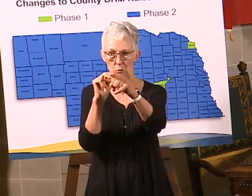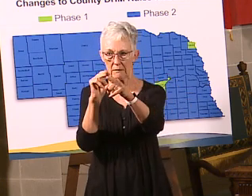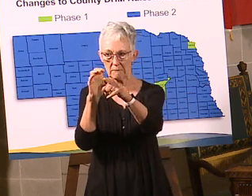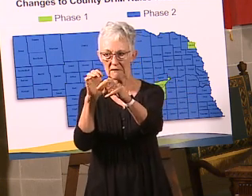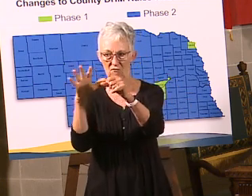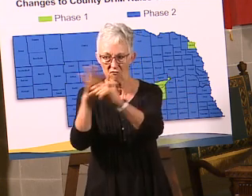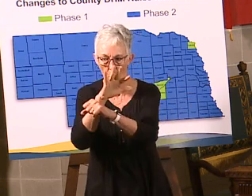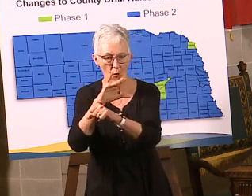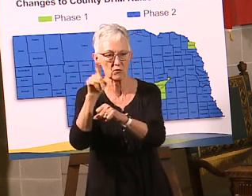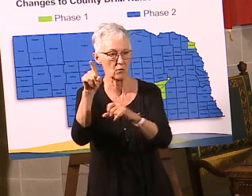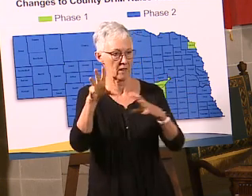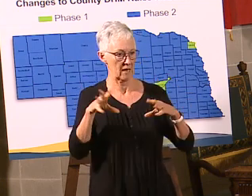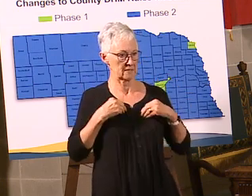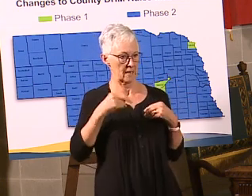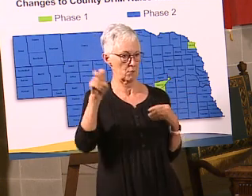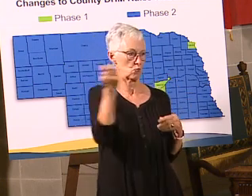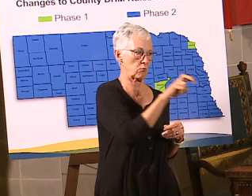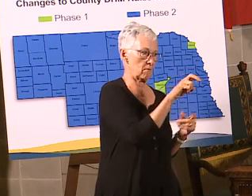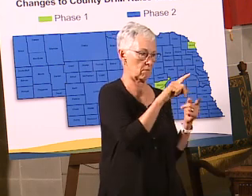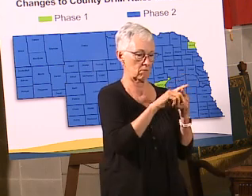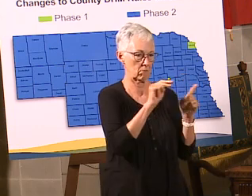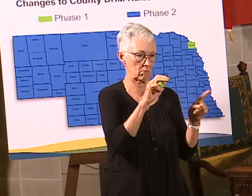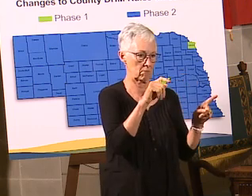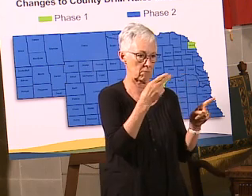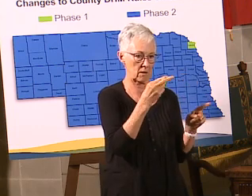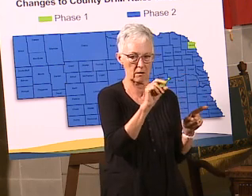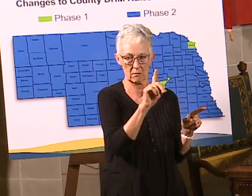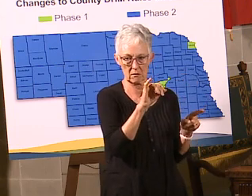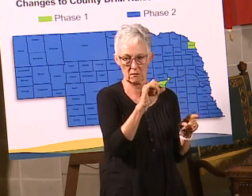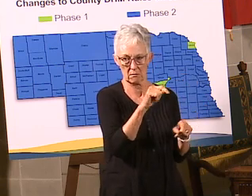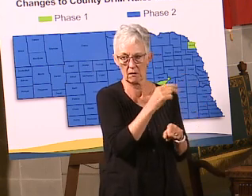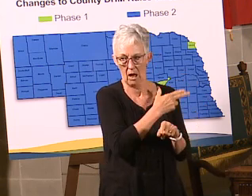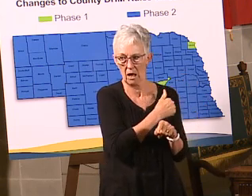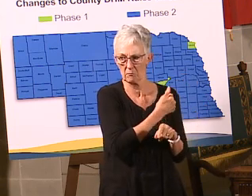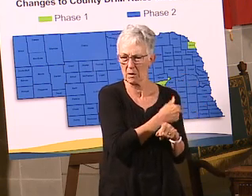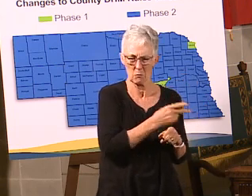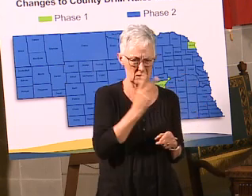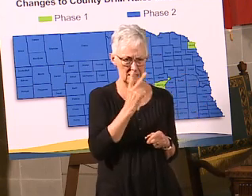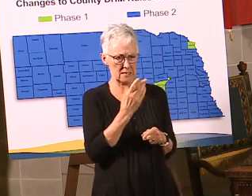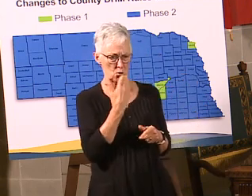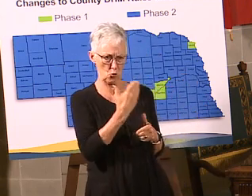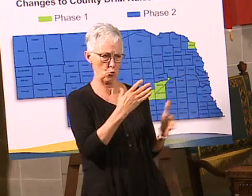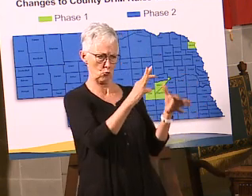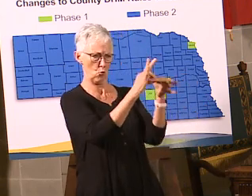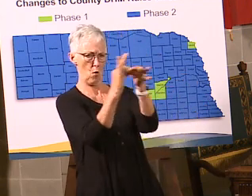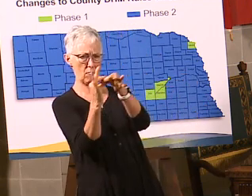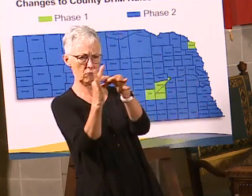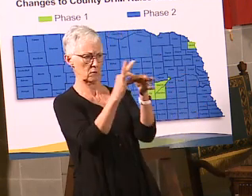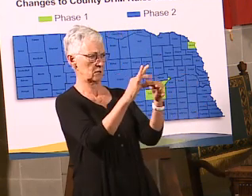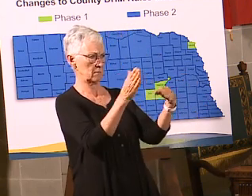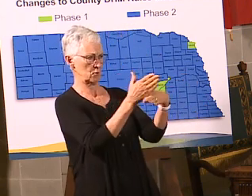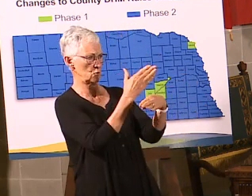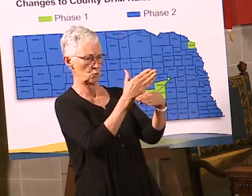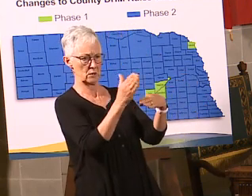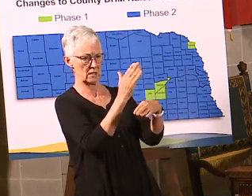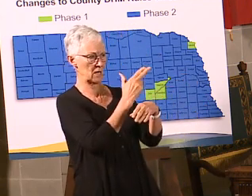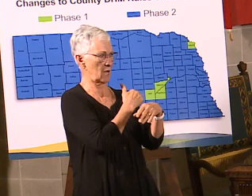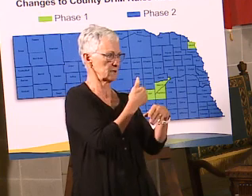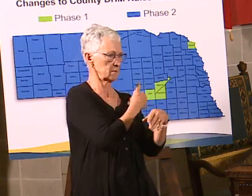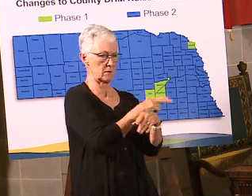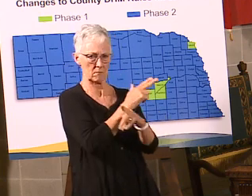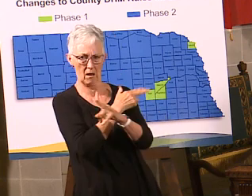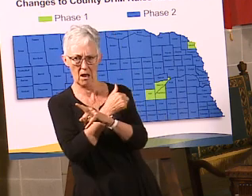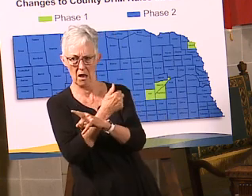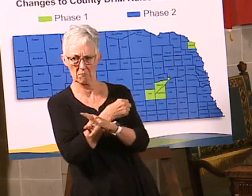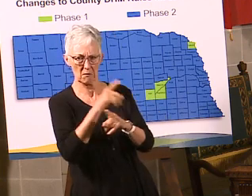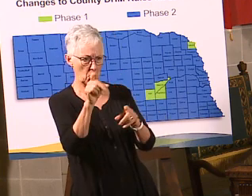their facility. So we're seeing, again, great cooperation within and between systems as far as